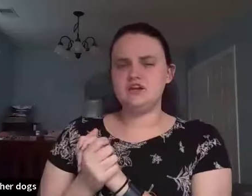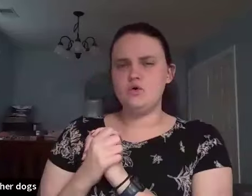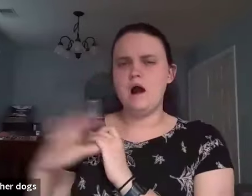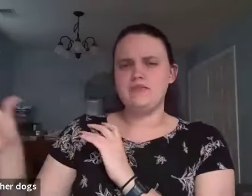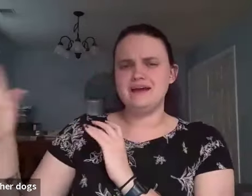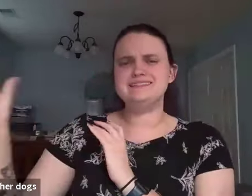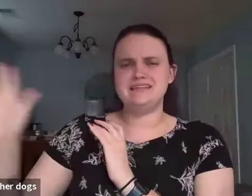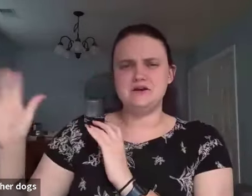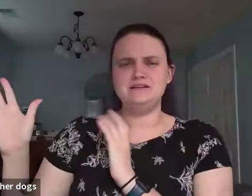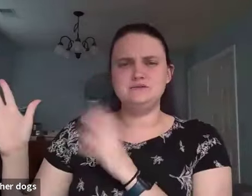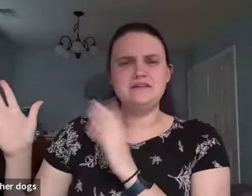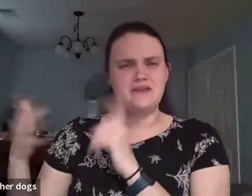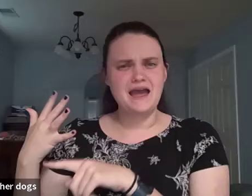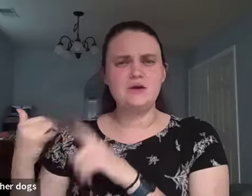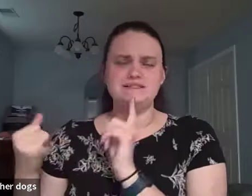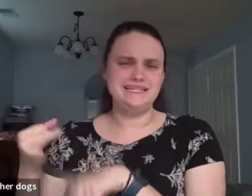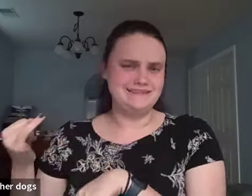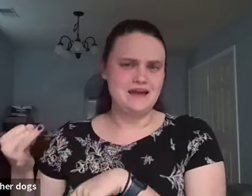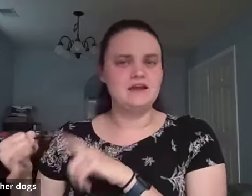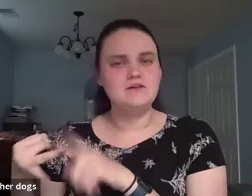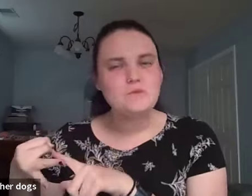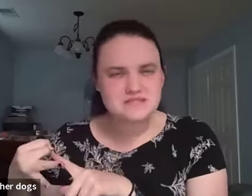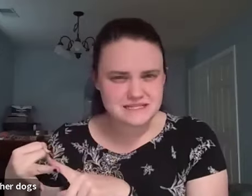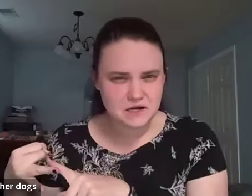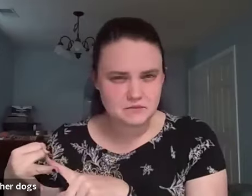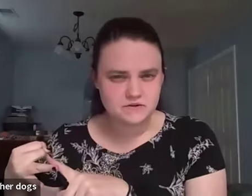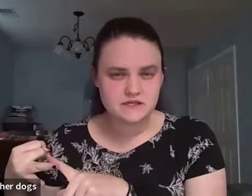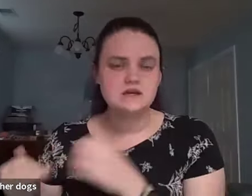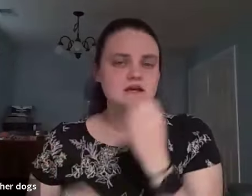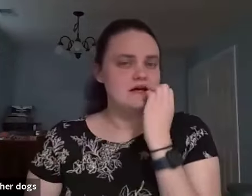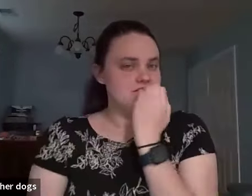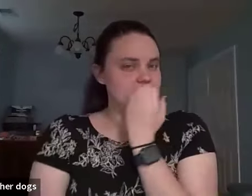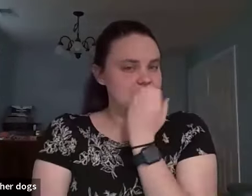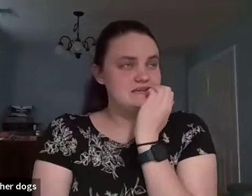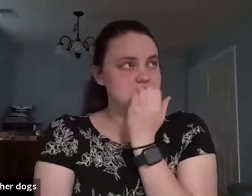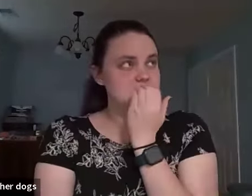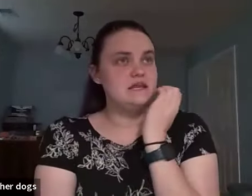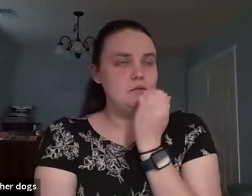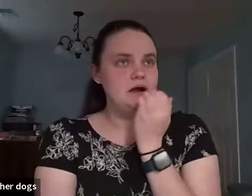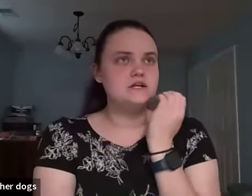in, oh, that's scary. Doing that or saying that, like kind of almost like scary movies. This nail